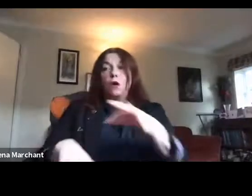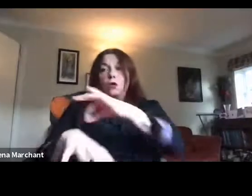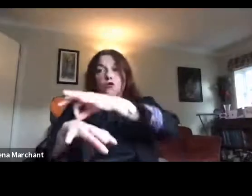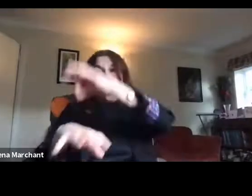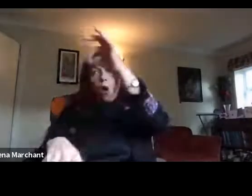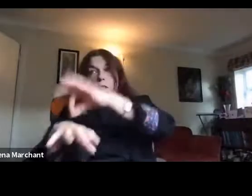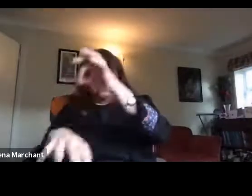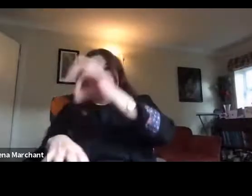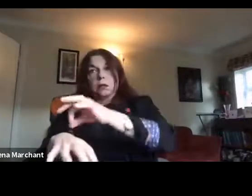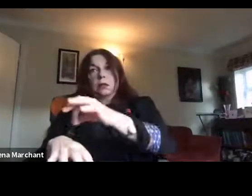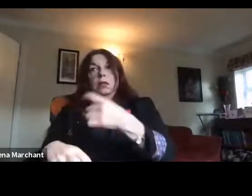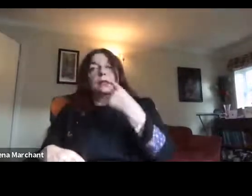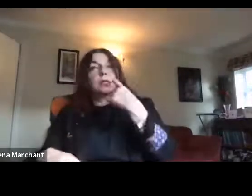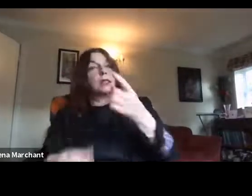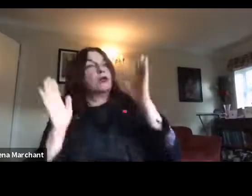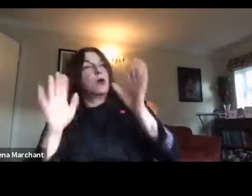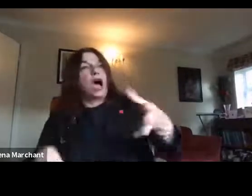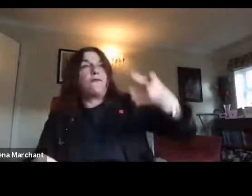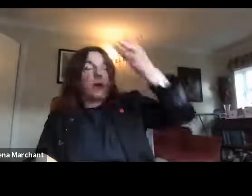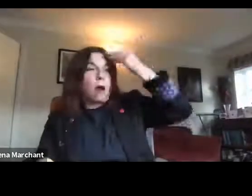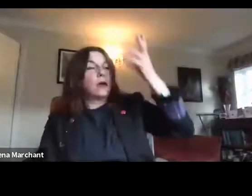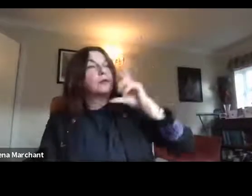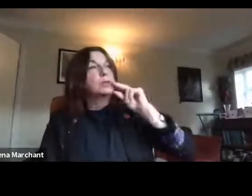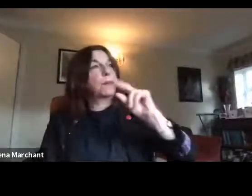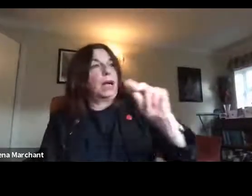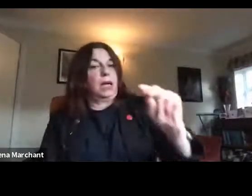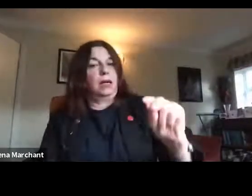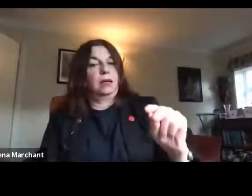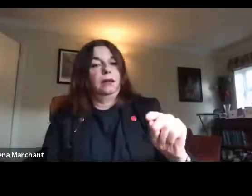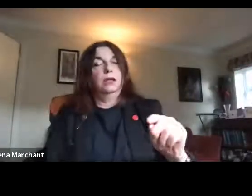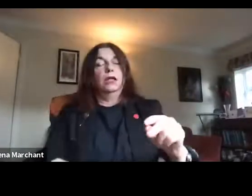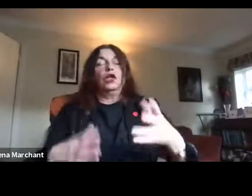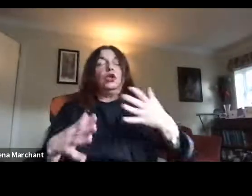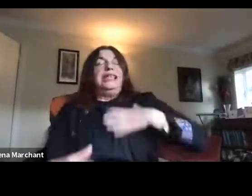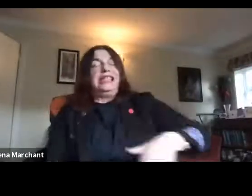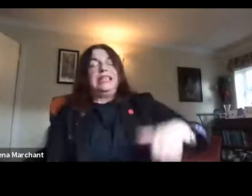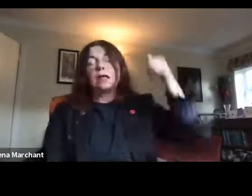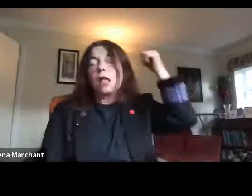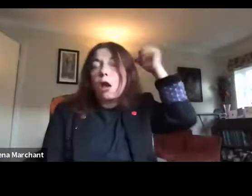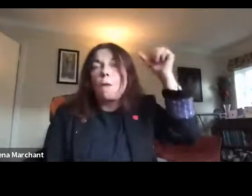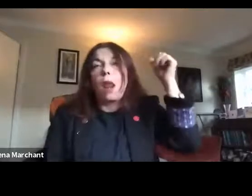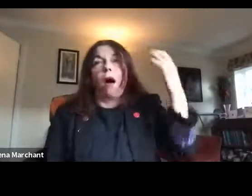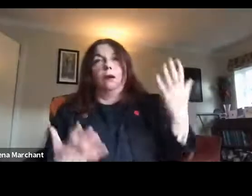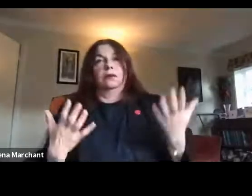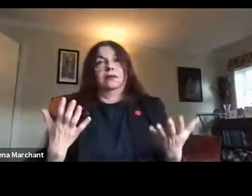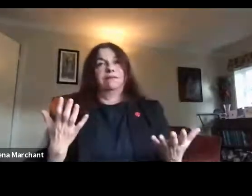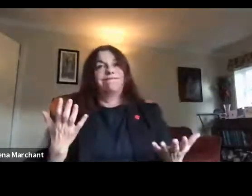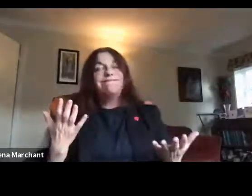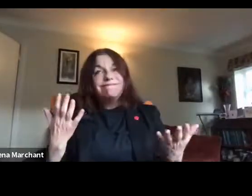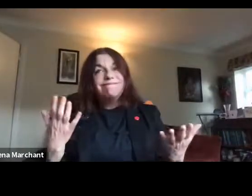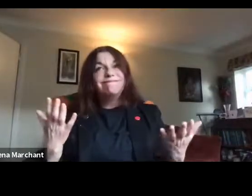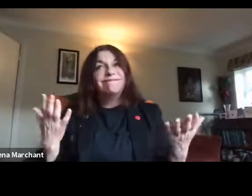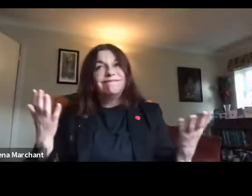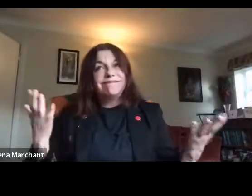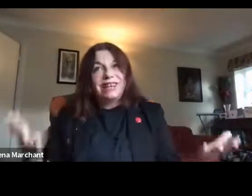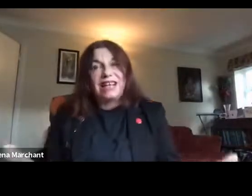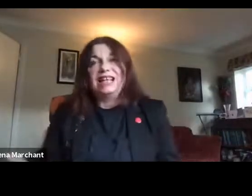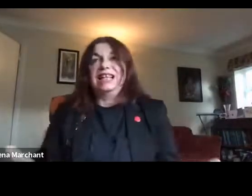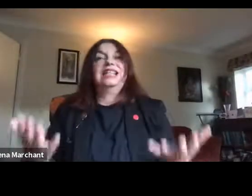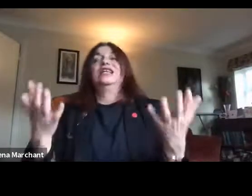that we are discriminated against because we're deaf. Doctors tell us that we need to speak, we need to